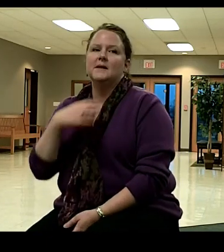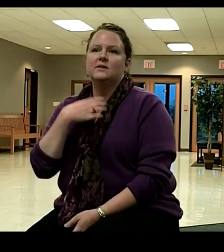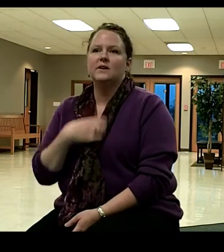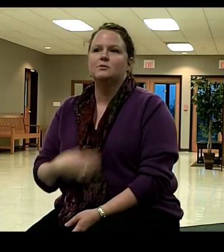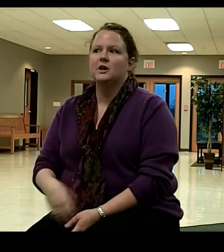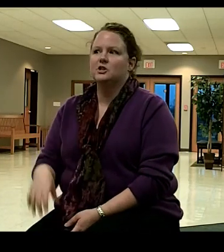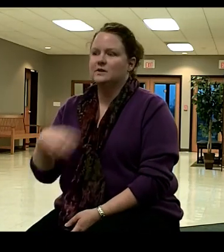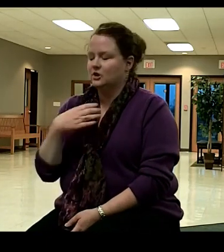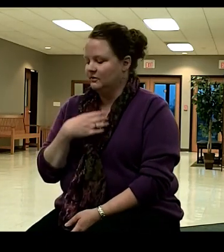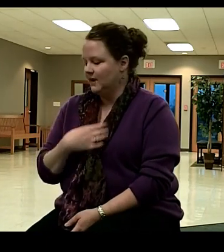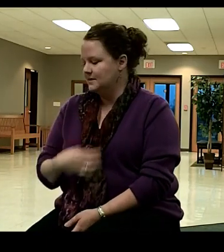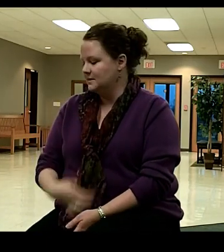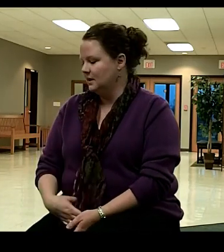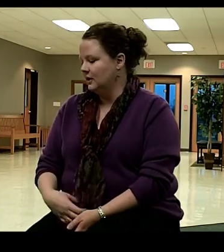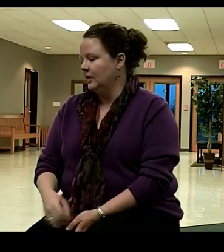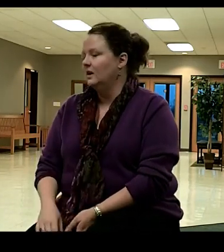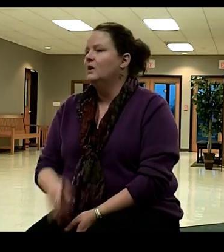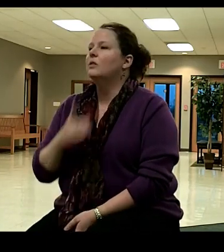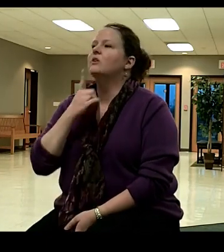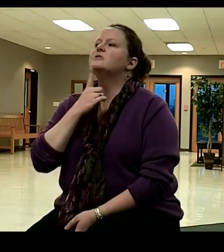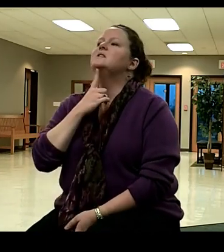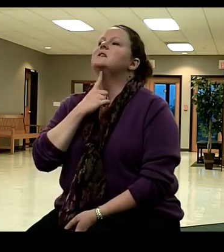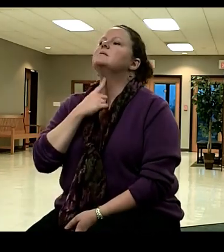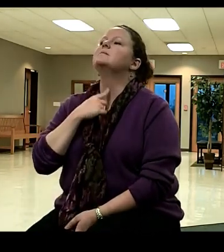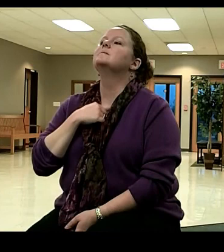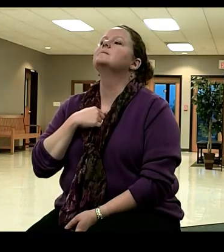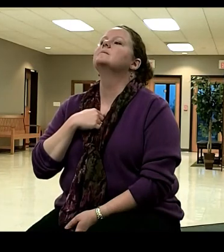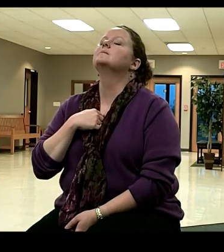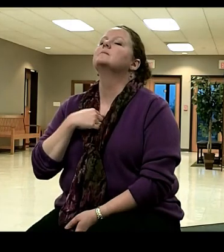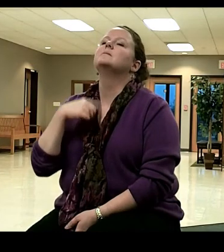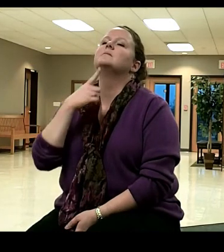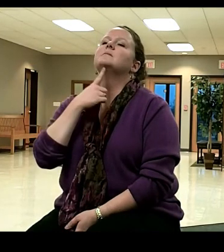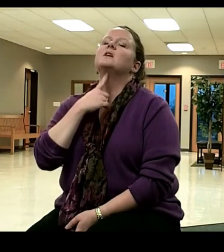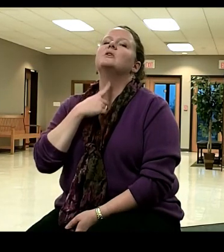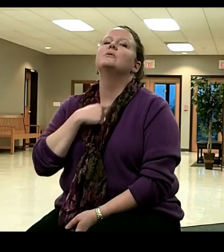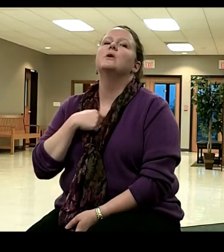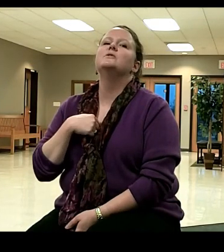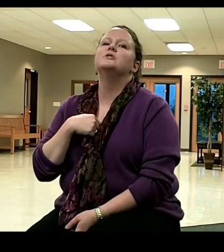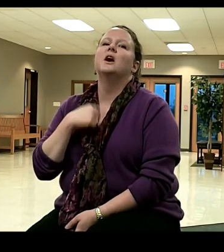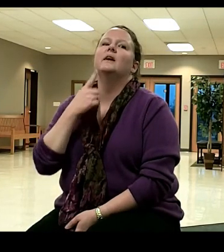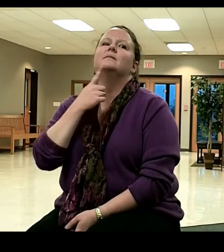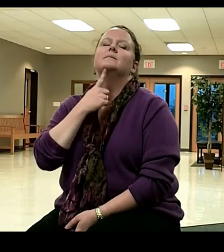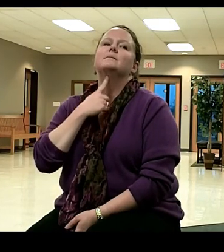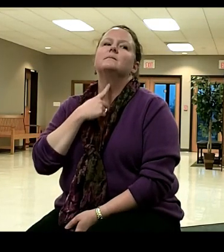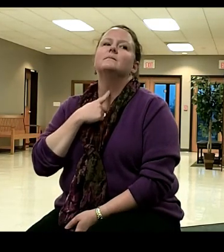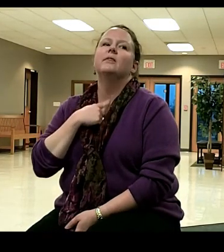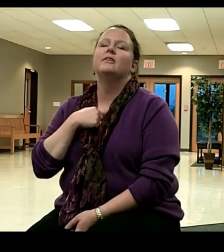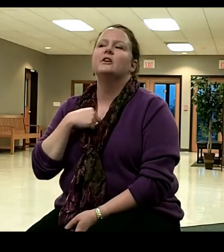on the expression that's on your face. Hungry. Thirsty. Your throat is dry.